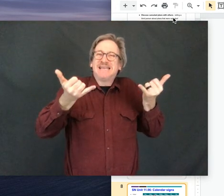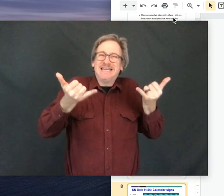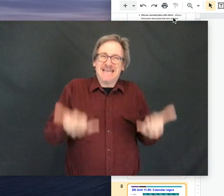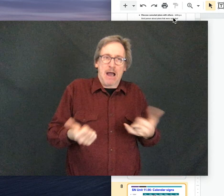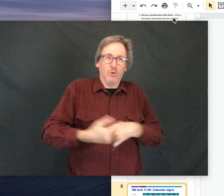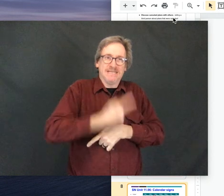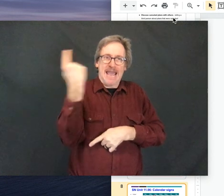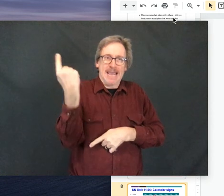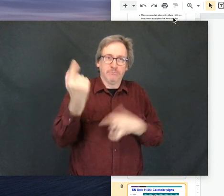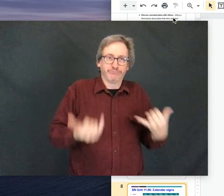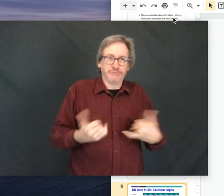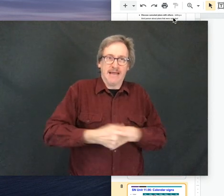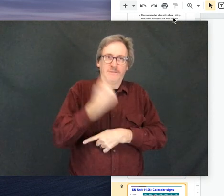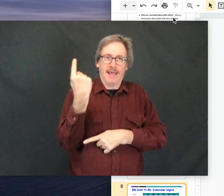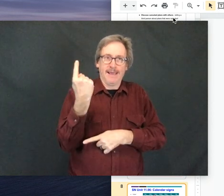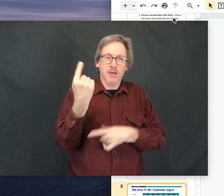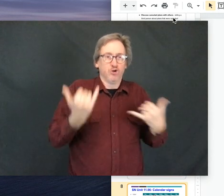can sign now day,